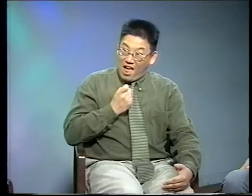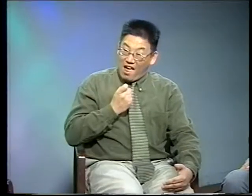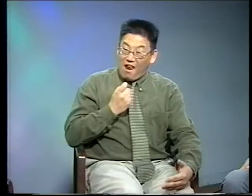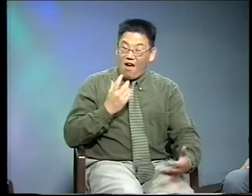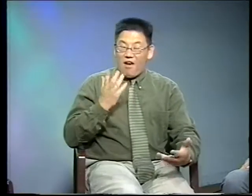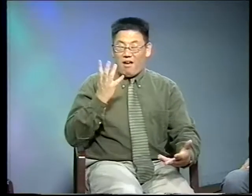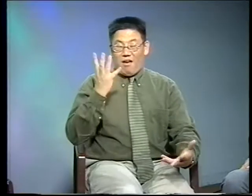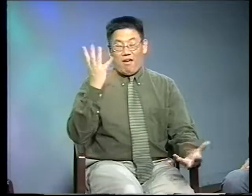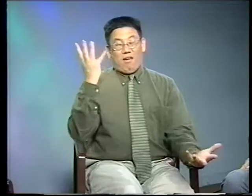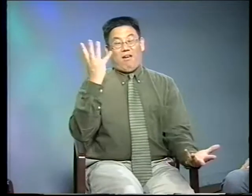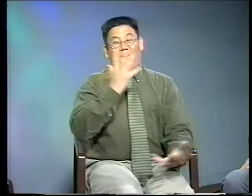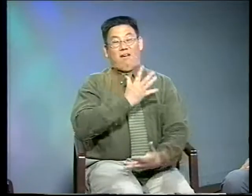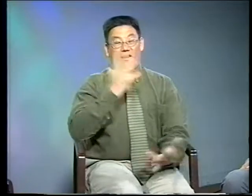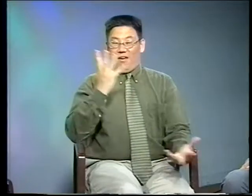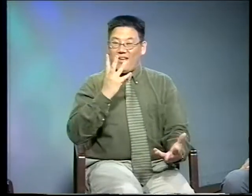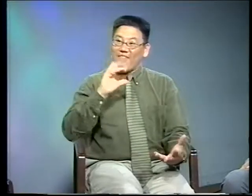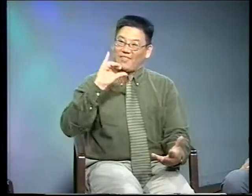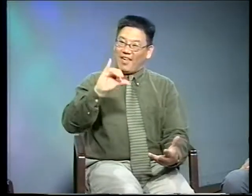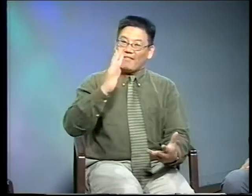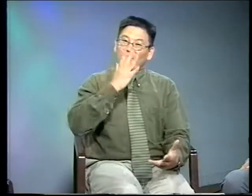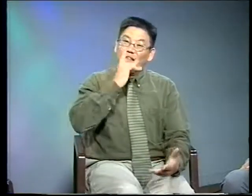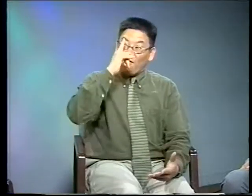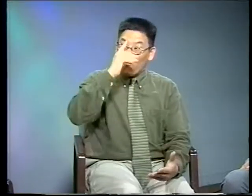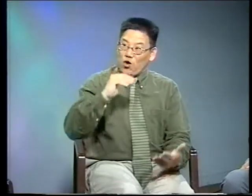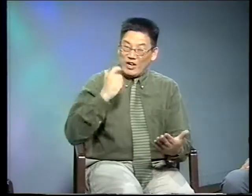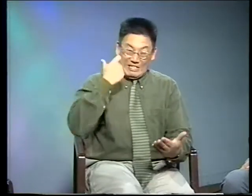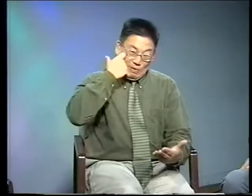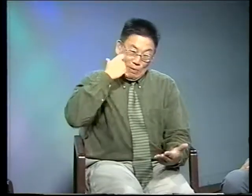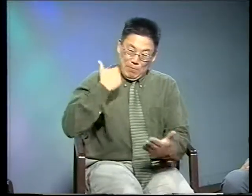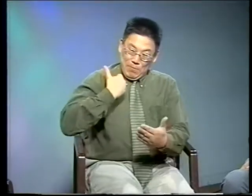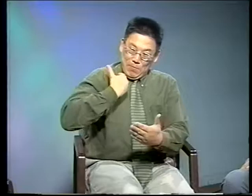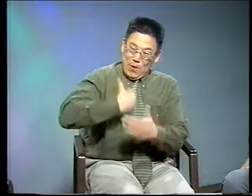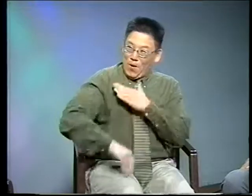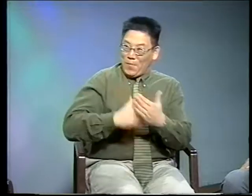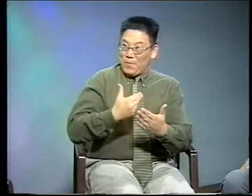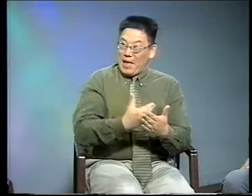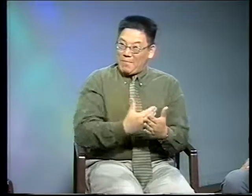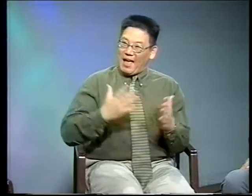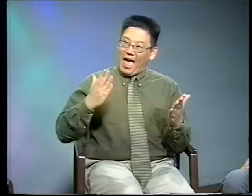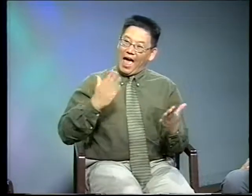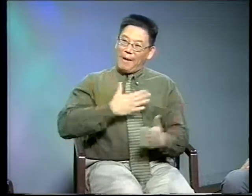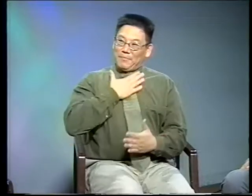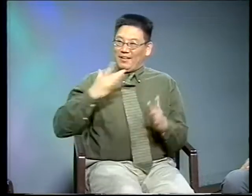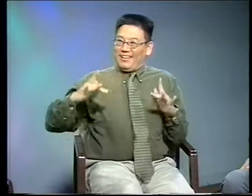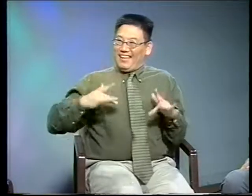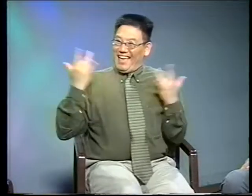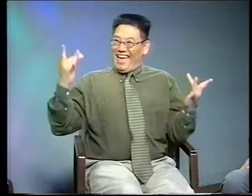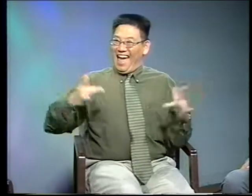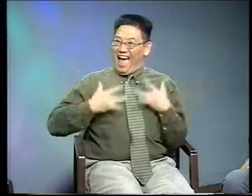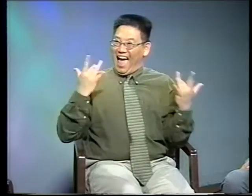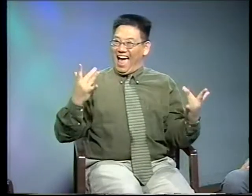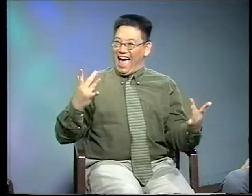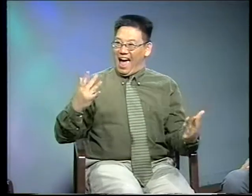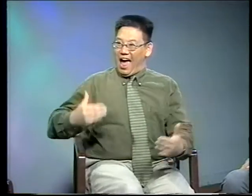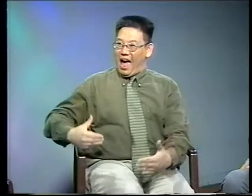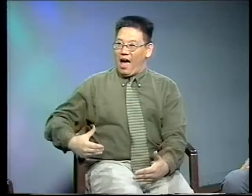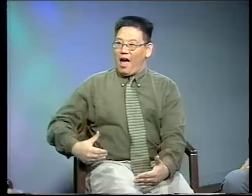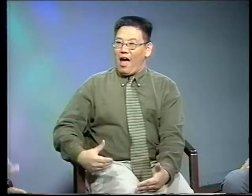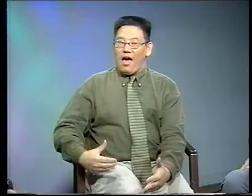have to understand the significance of the color red. That's used for a happy event, for a